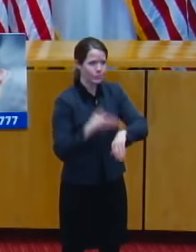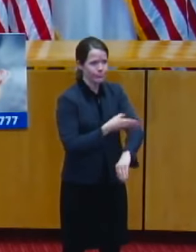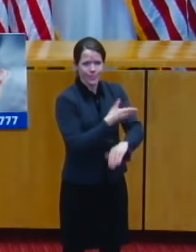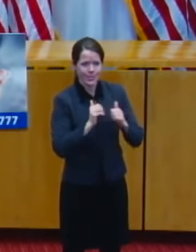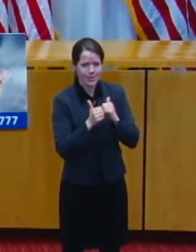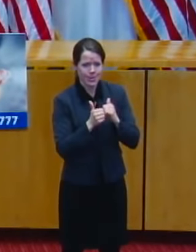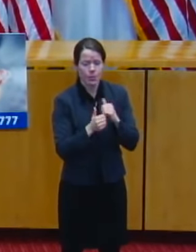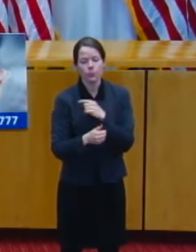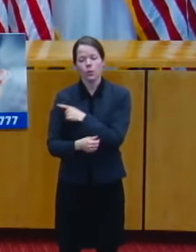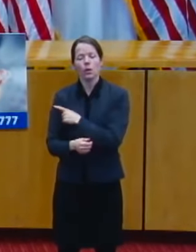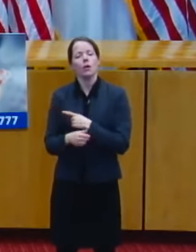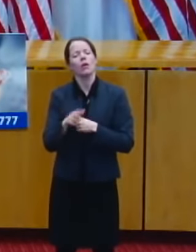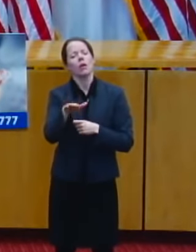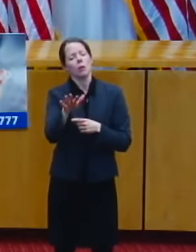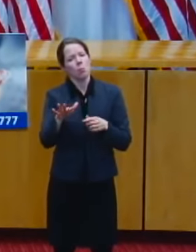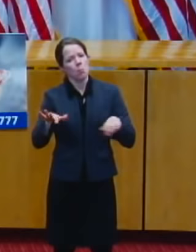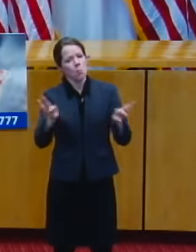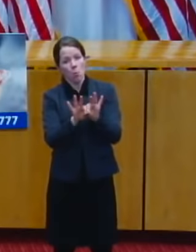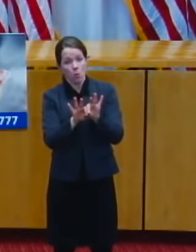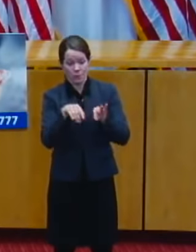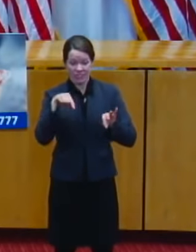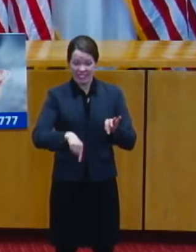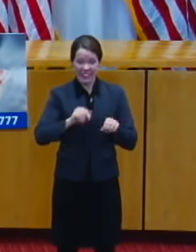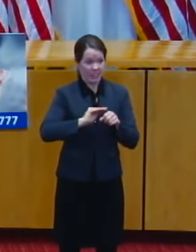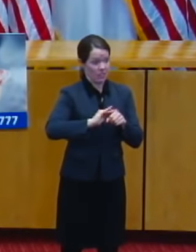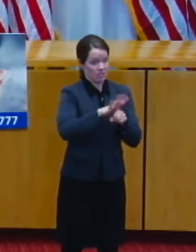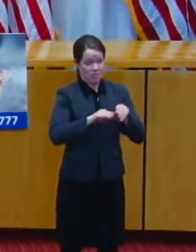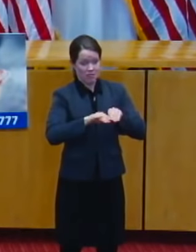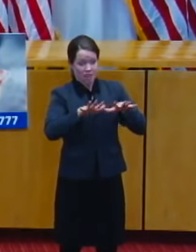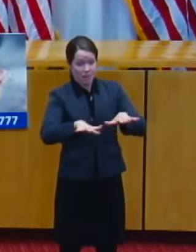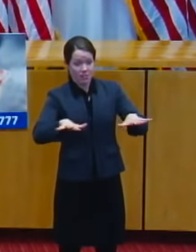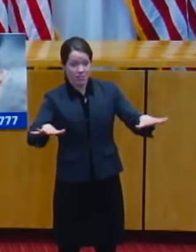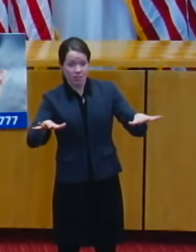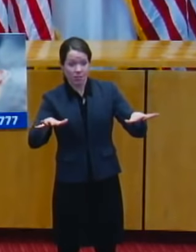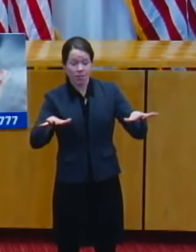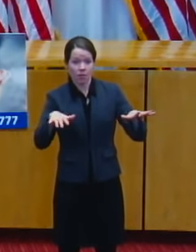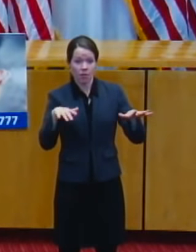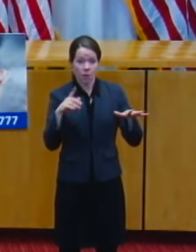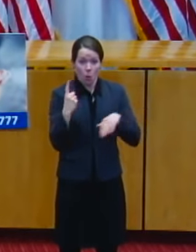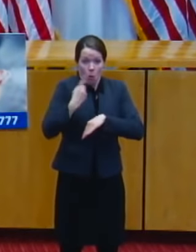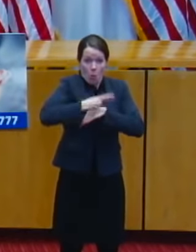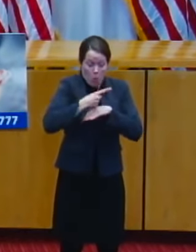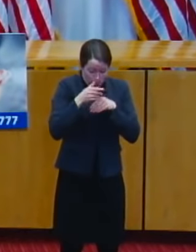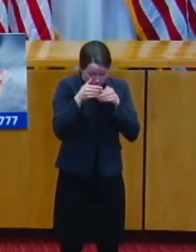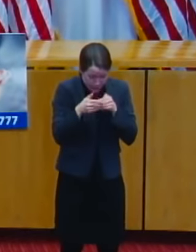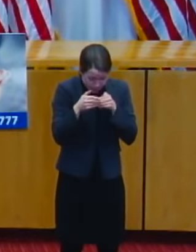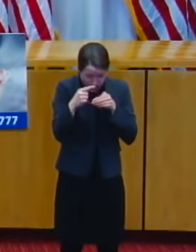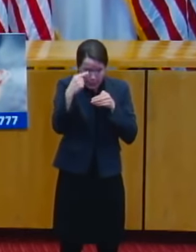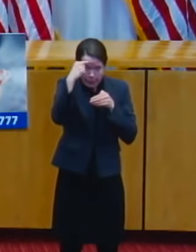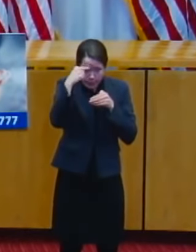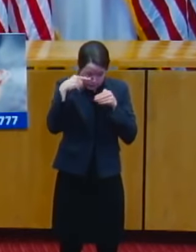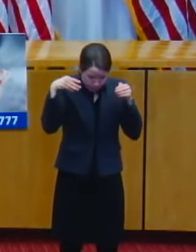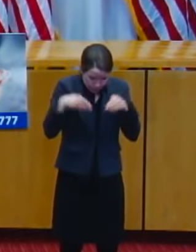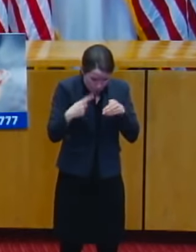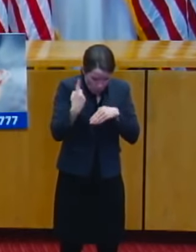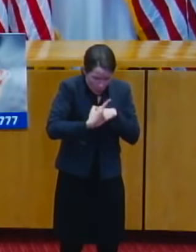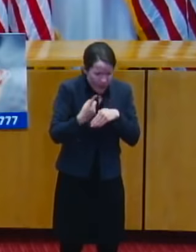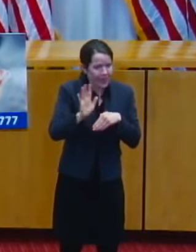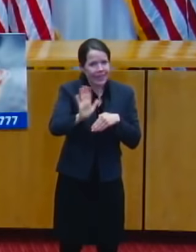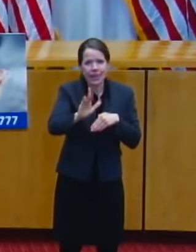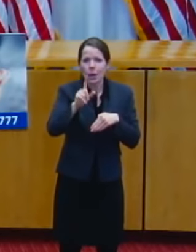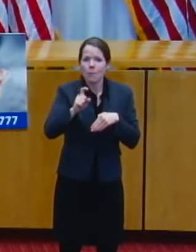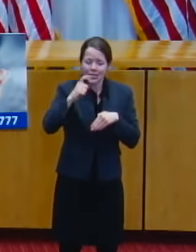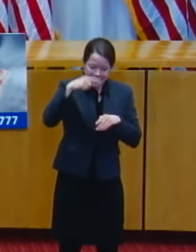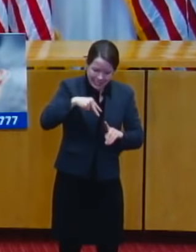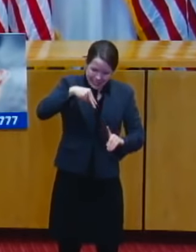4 days. What I do think I can say about the numbers is when you start at the beginning of this process, part